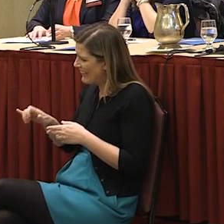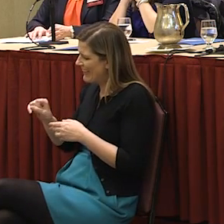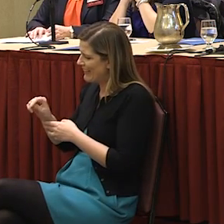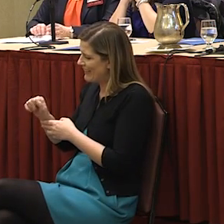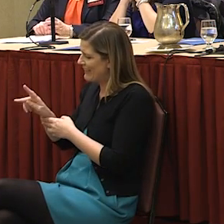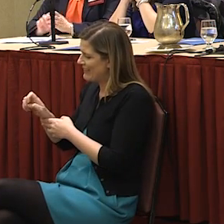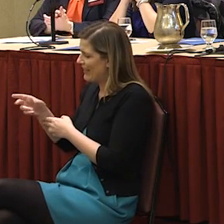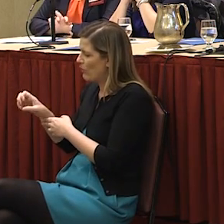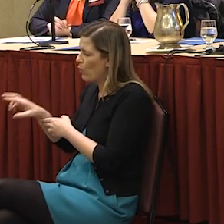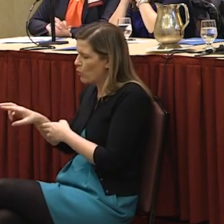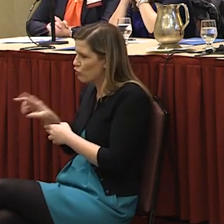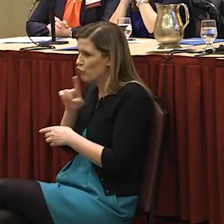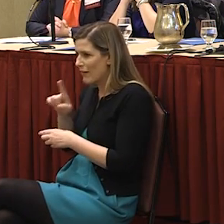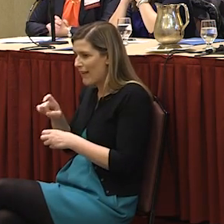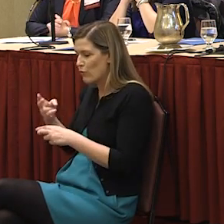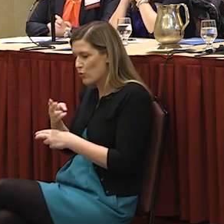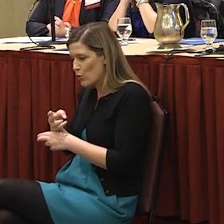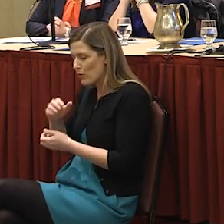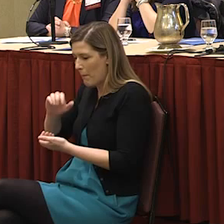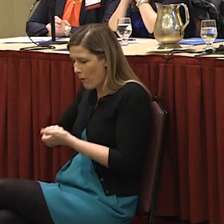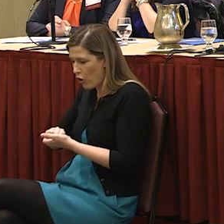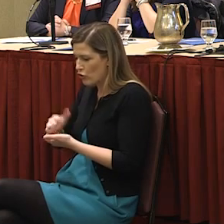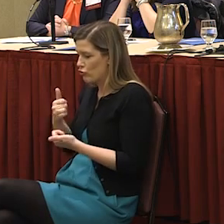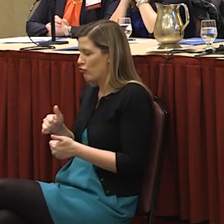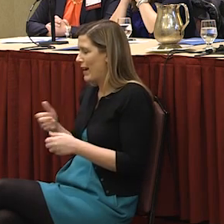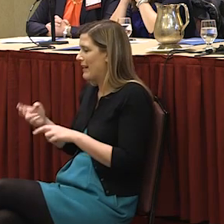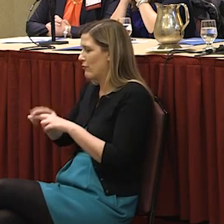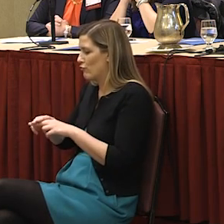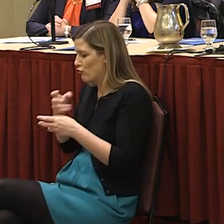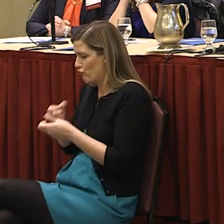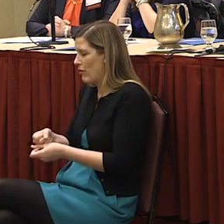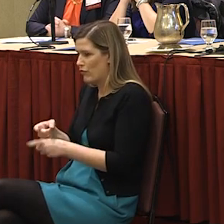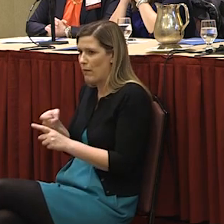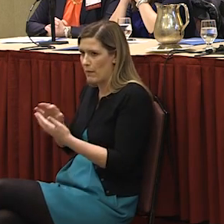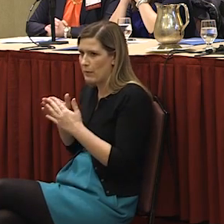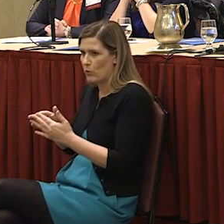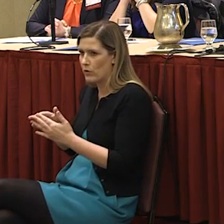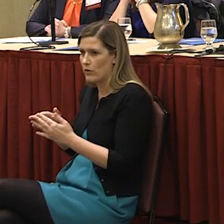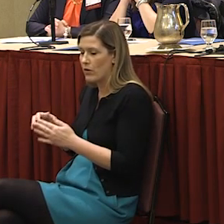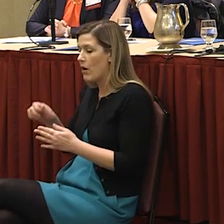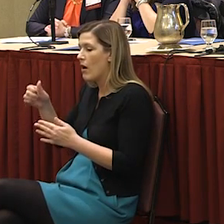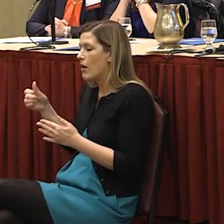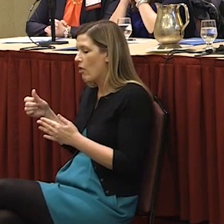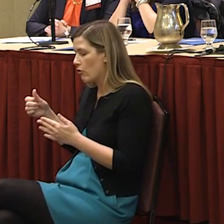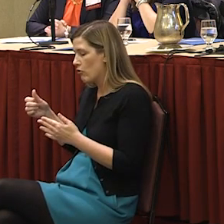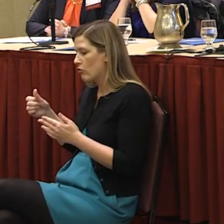to and do that. So it's really utilizing our strategic partners as advantageously as possible. Another